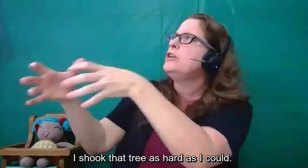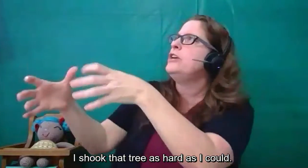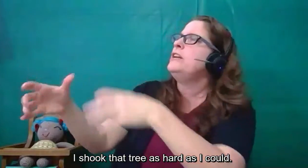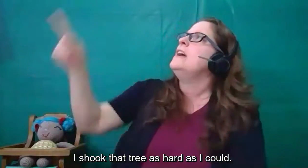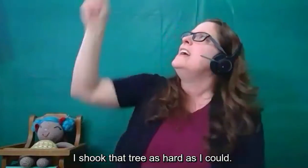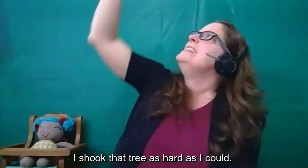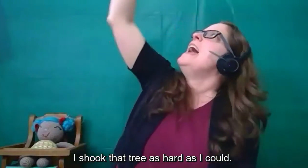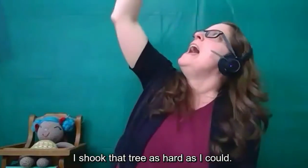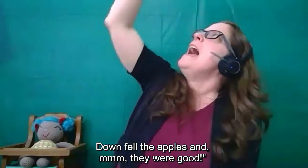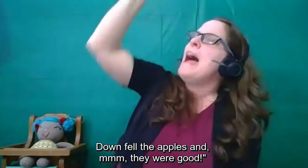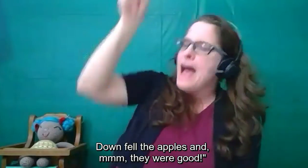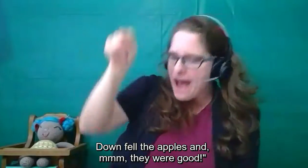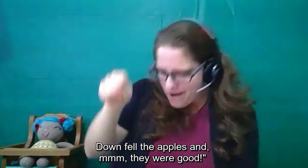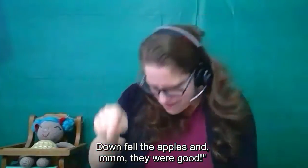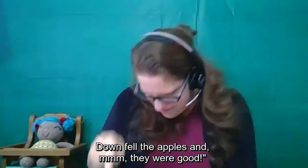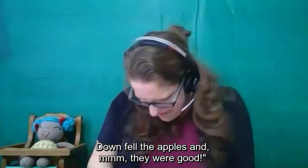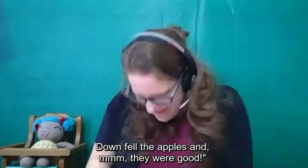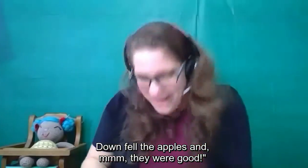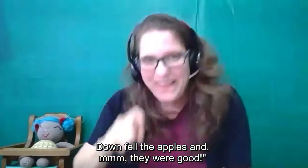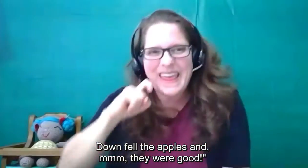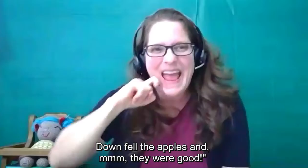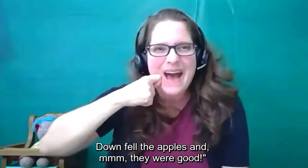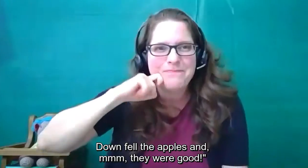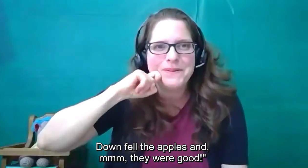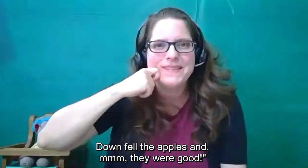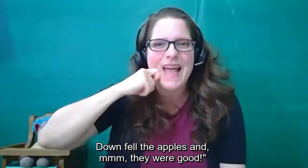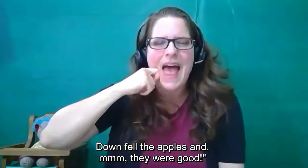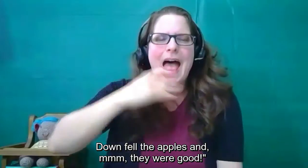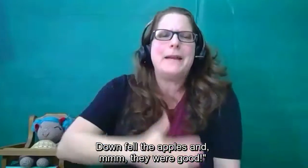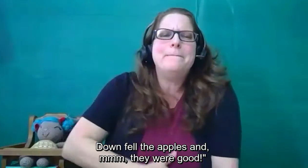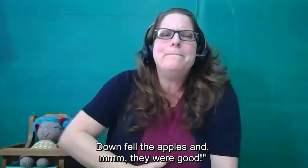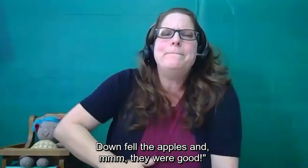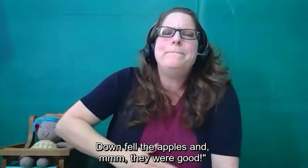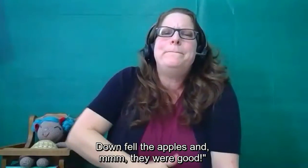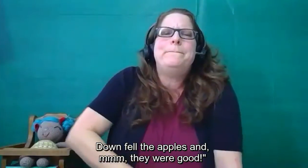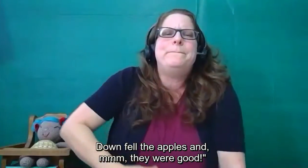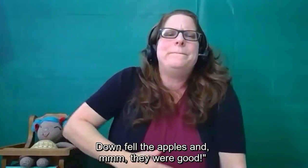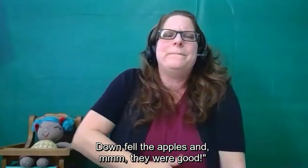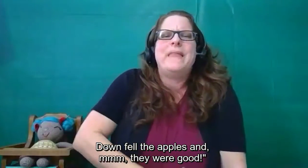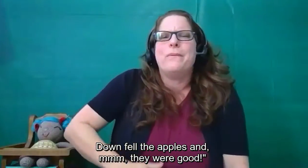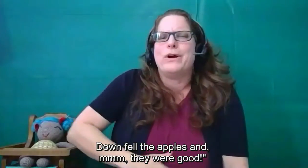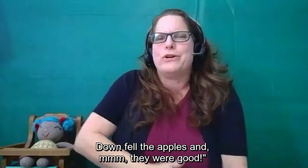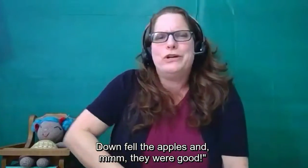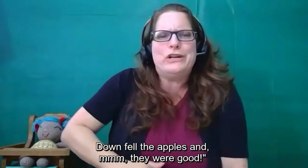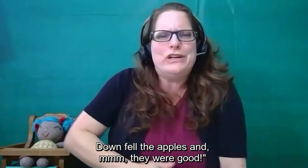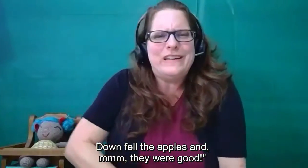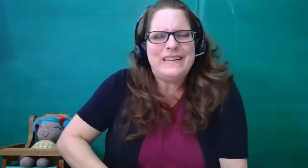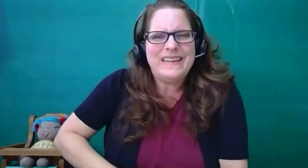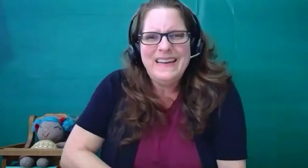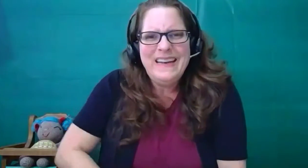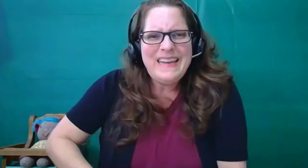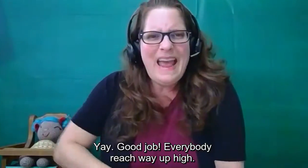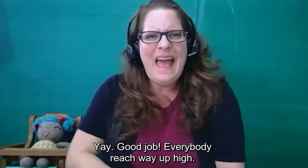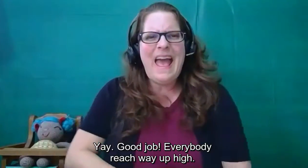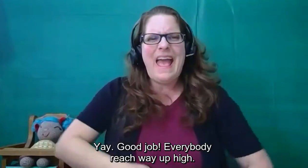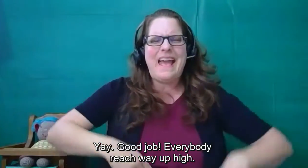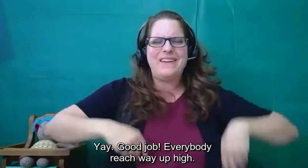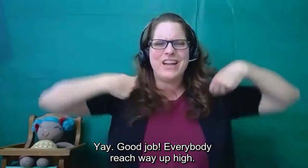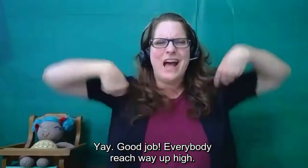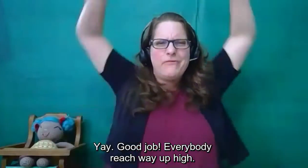could. Down fell the apples and they were good. Yay, good job. Everybody